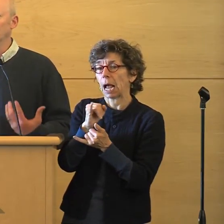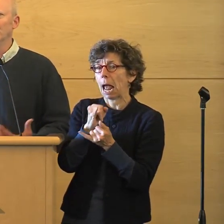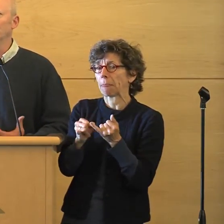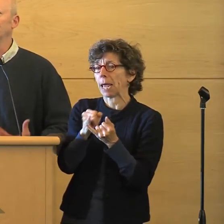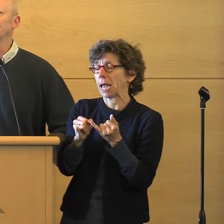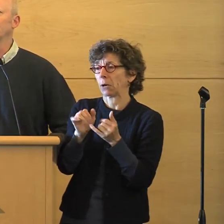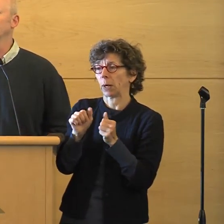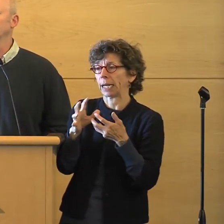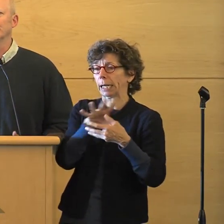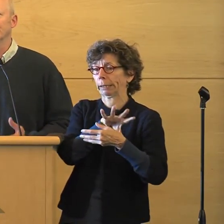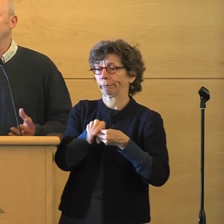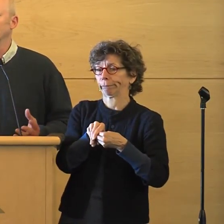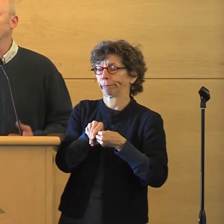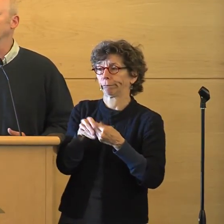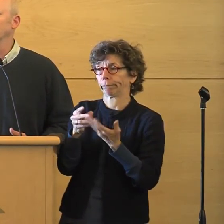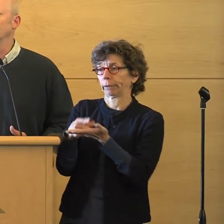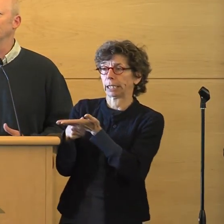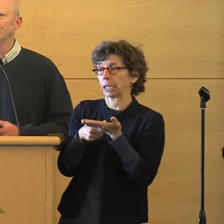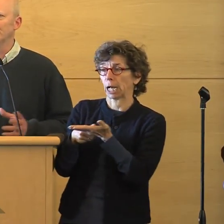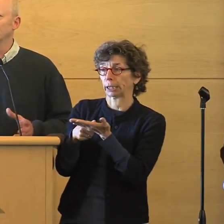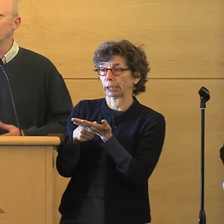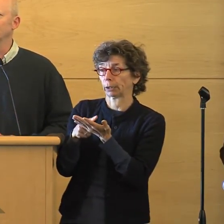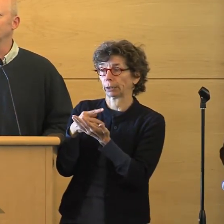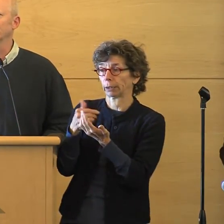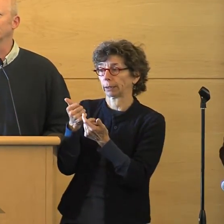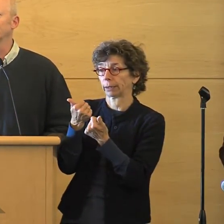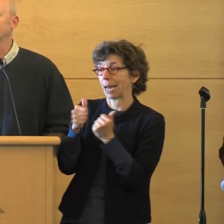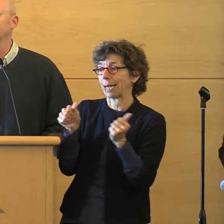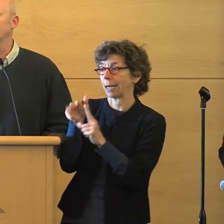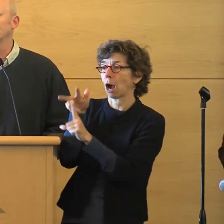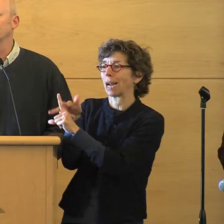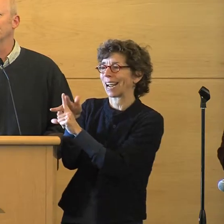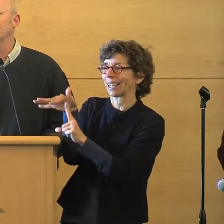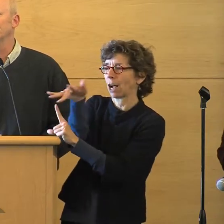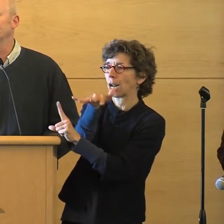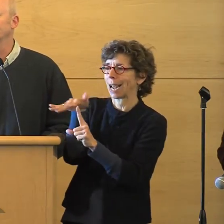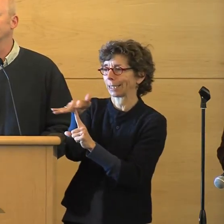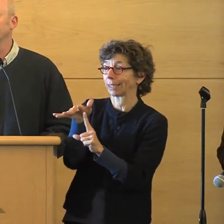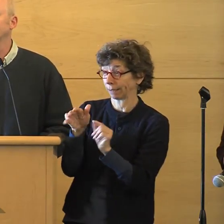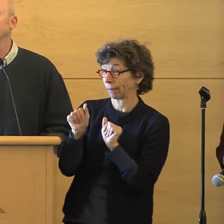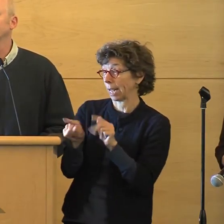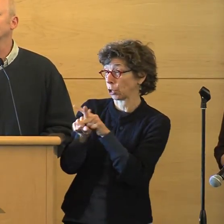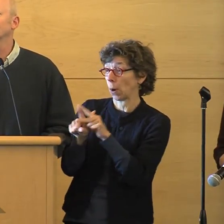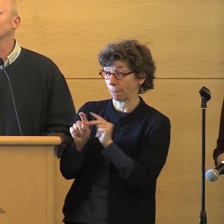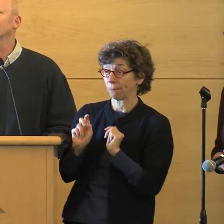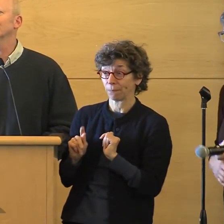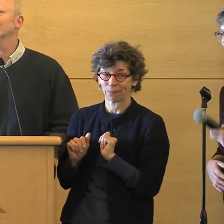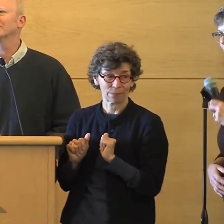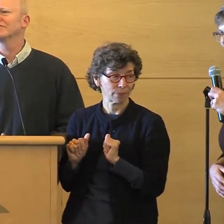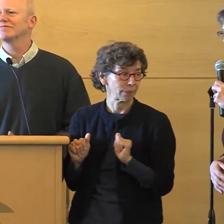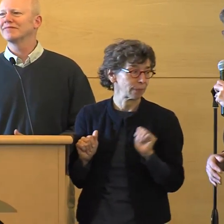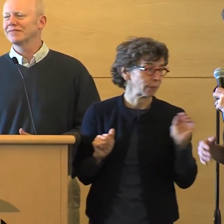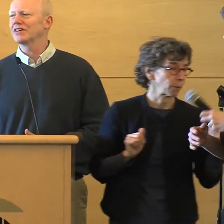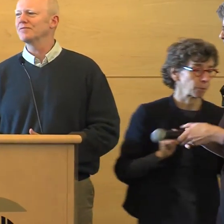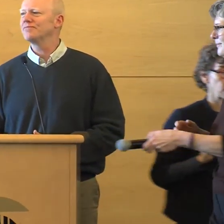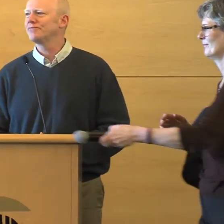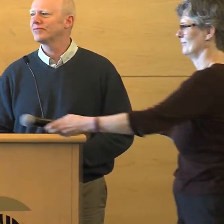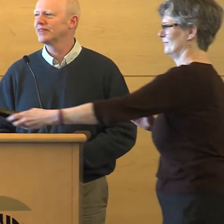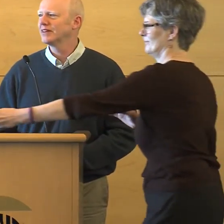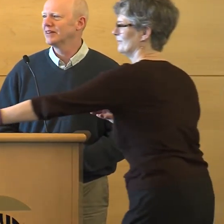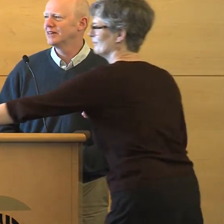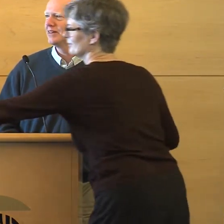Not specifically, although the three examples that I have are PDF is next, and then I want to talk about